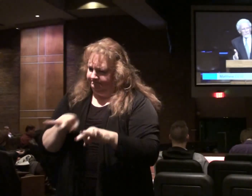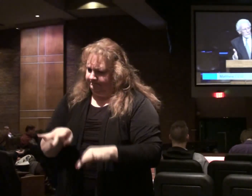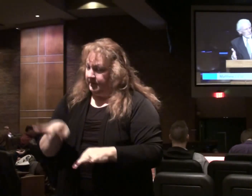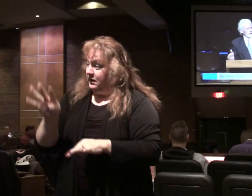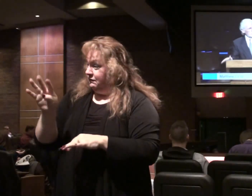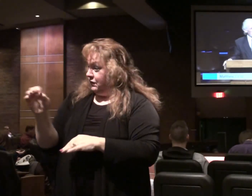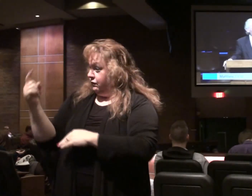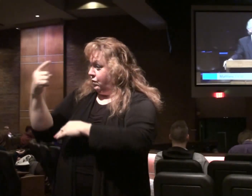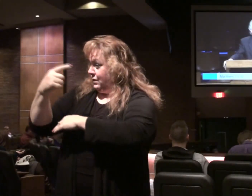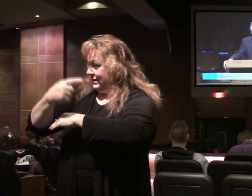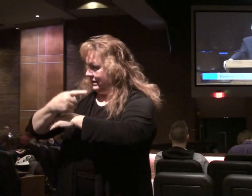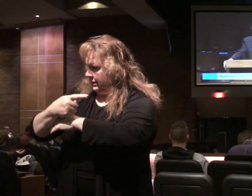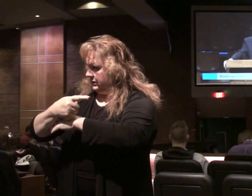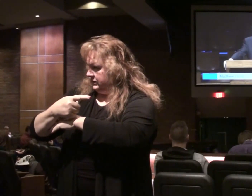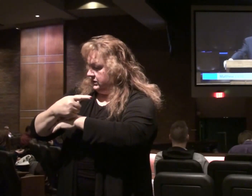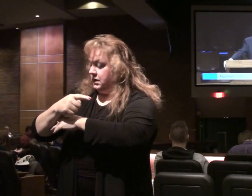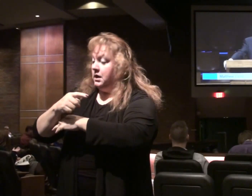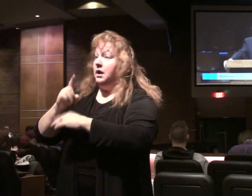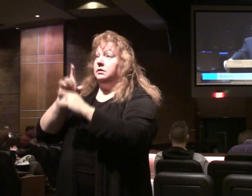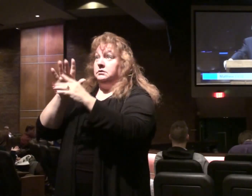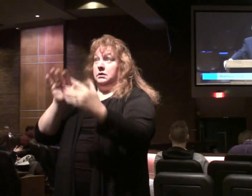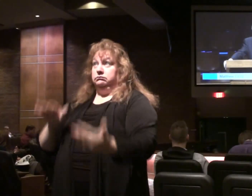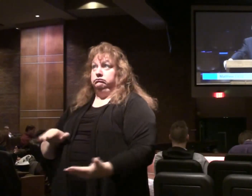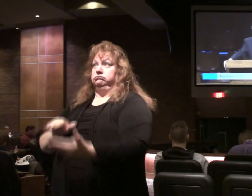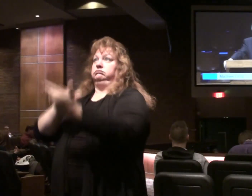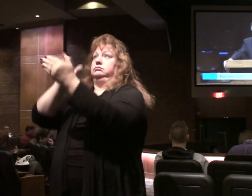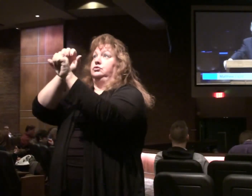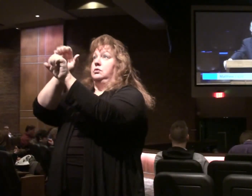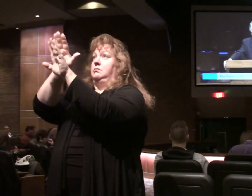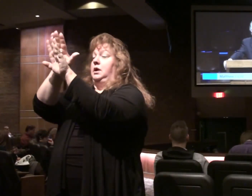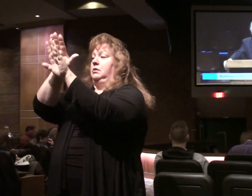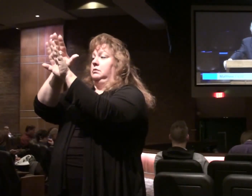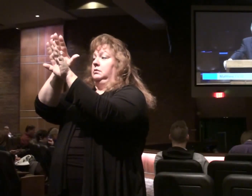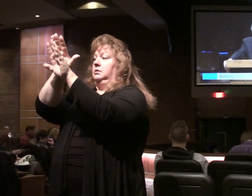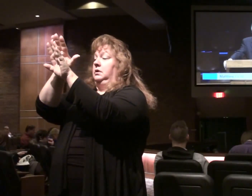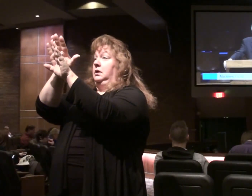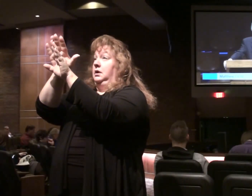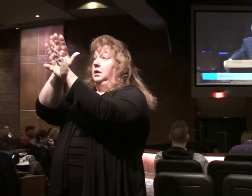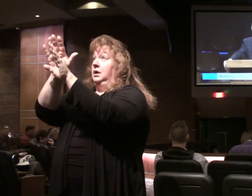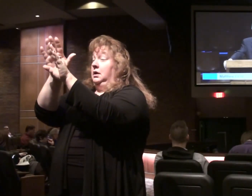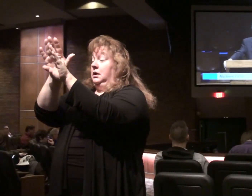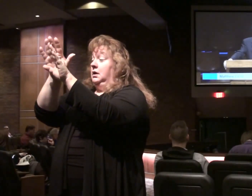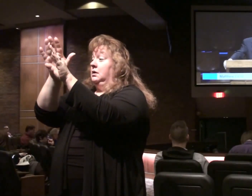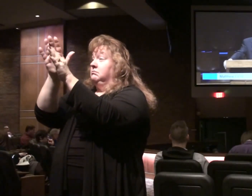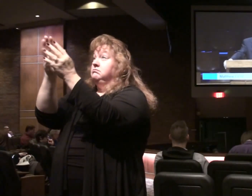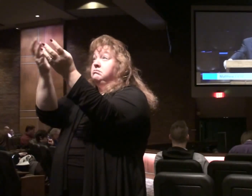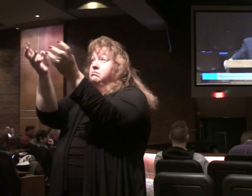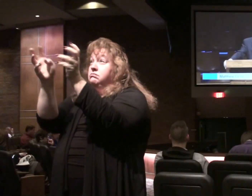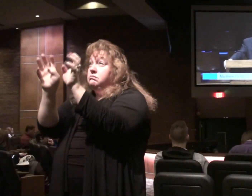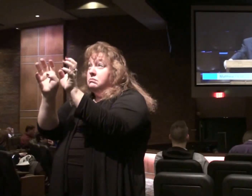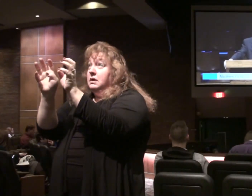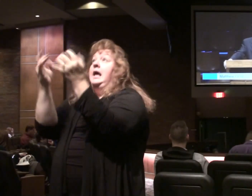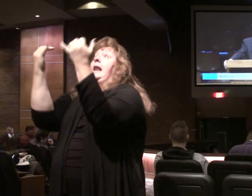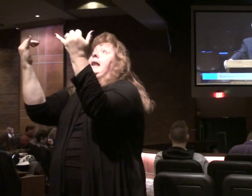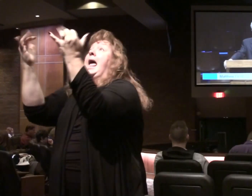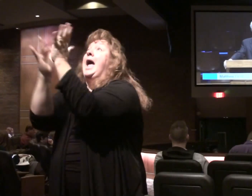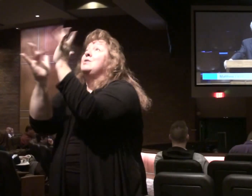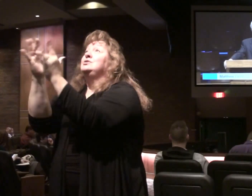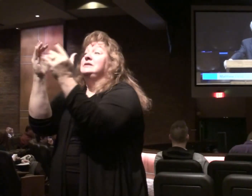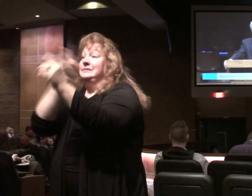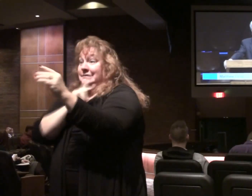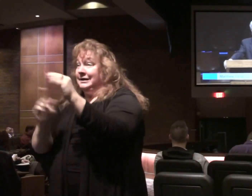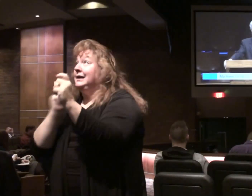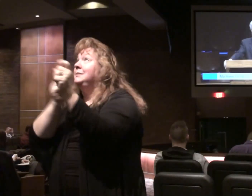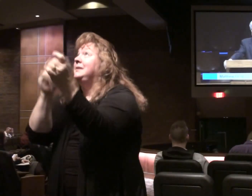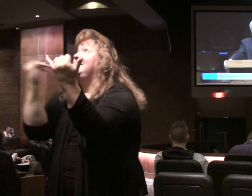they meet with him on the Mount of Olives. And what's the first question they want to know? Will you at this time restore the kingdom to